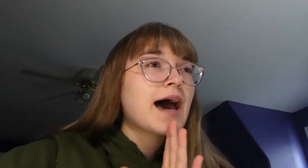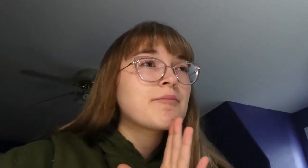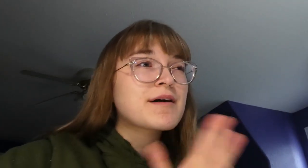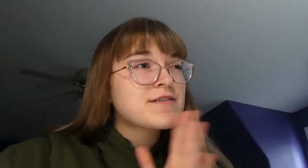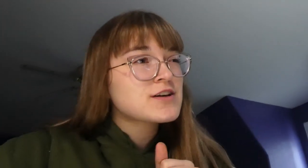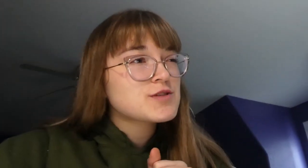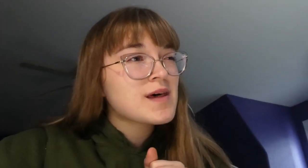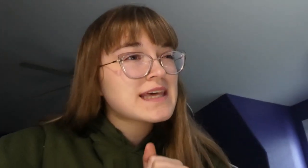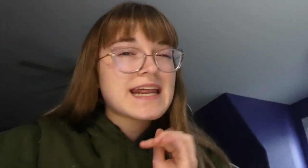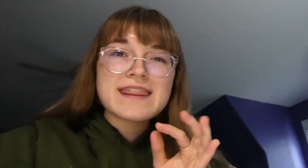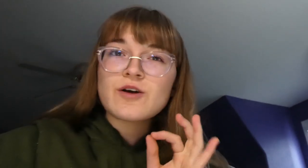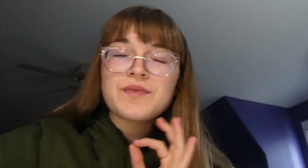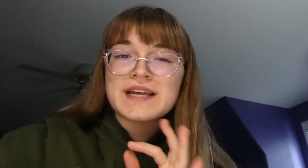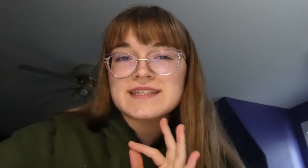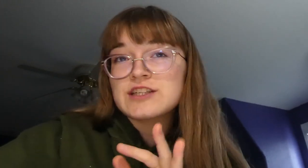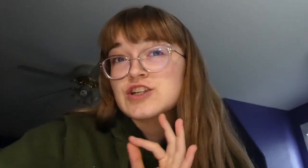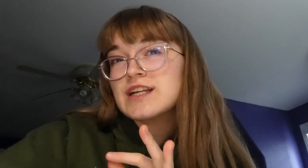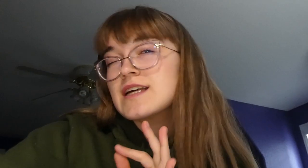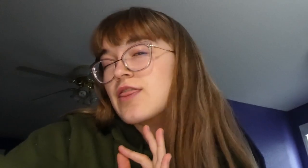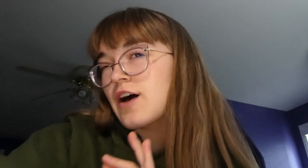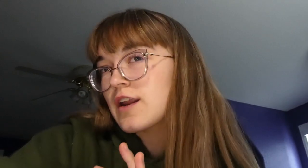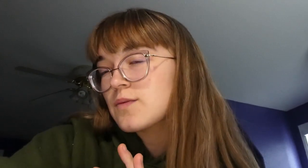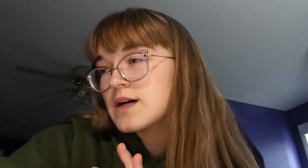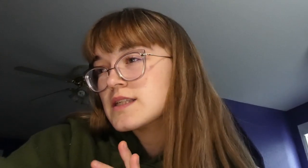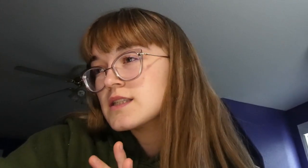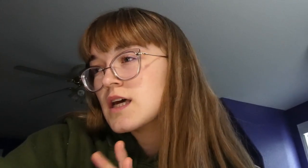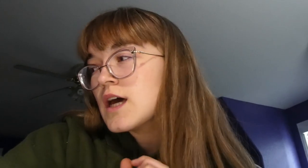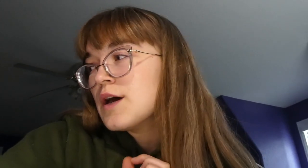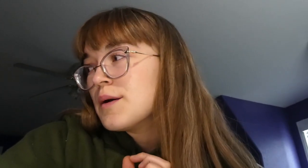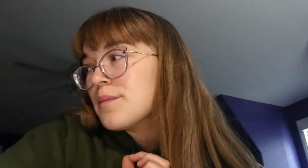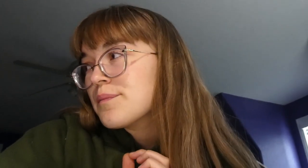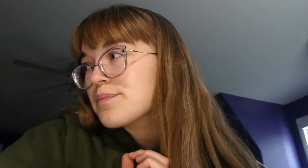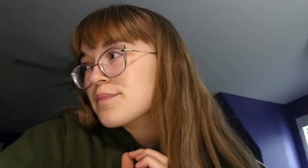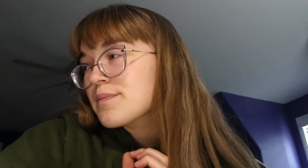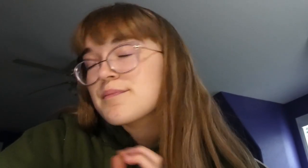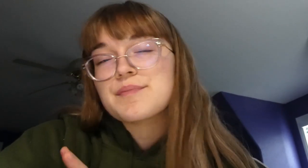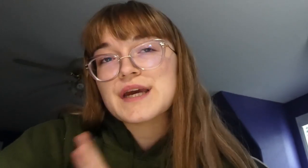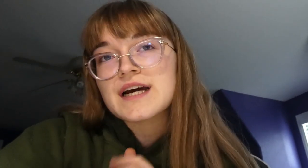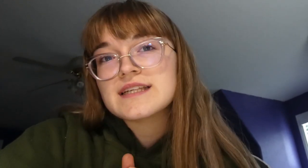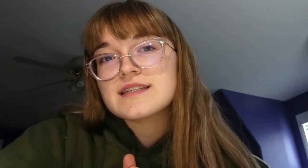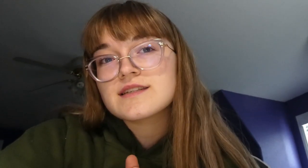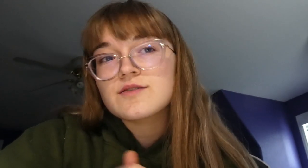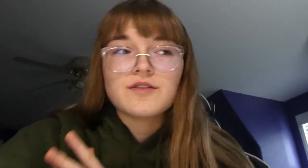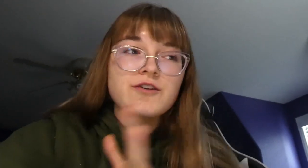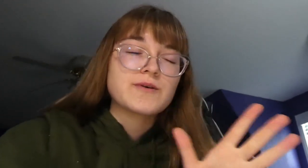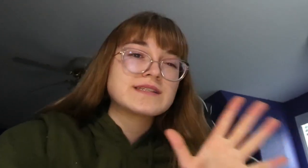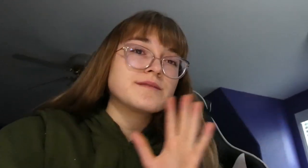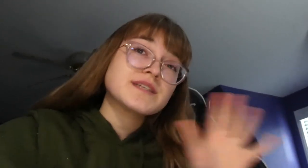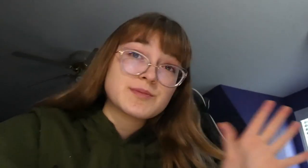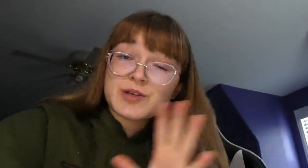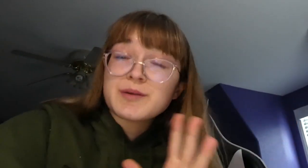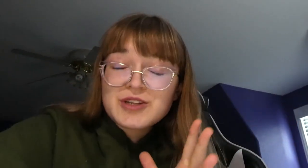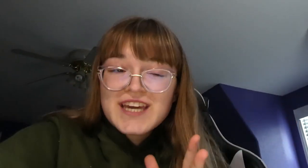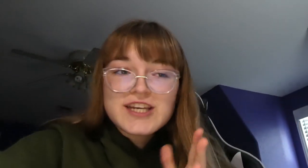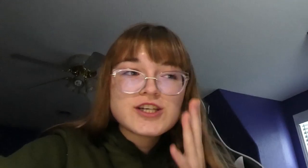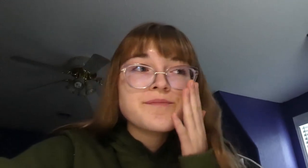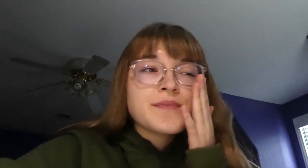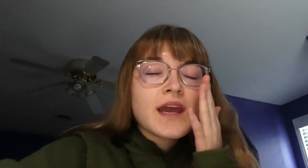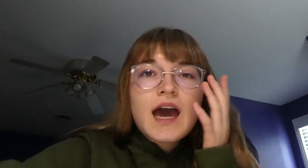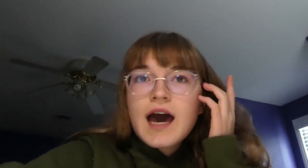My finger spelling I don't think is as good as I thought it was because there was some miscommunication,